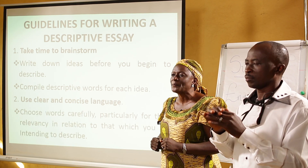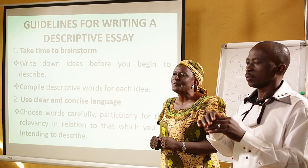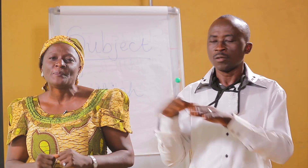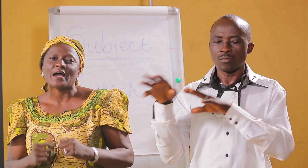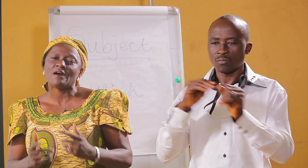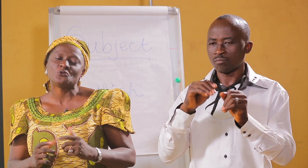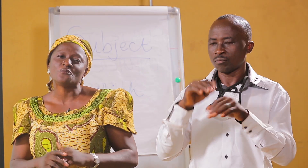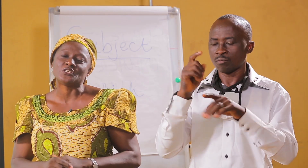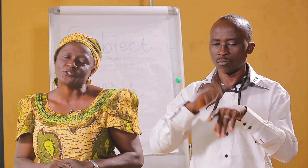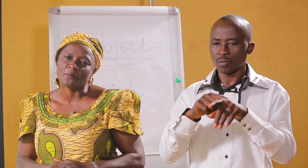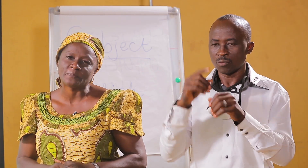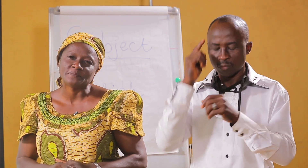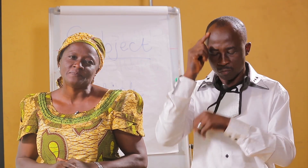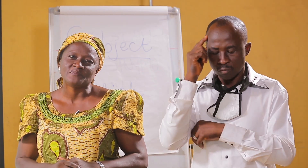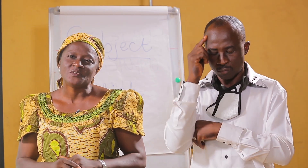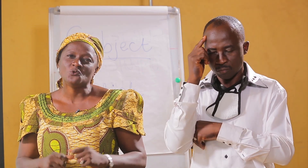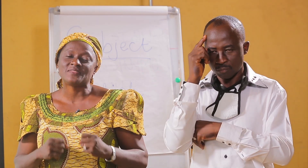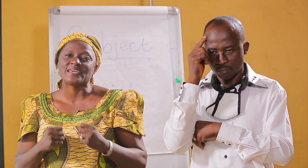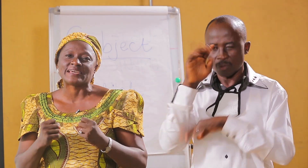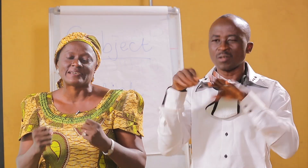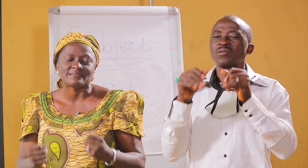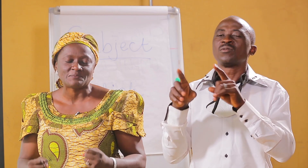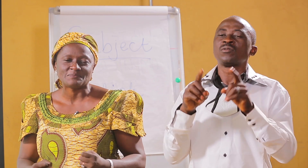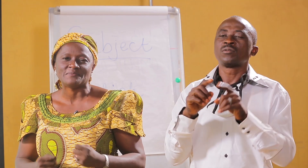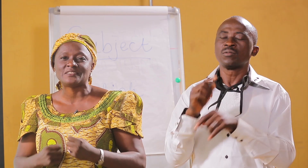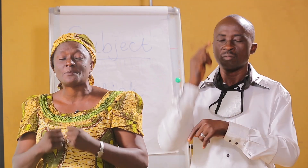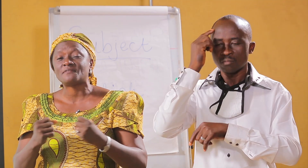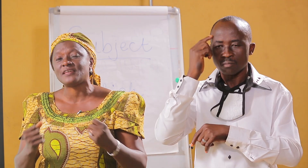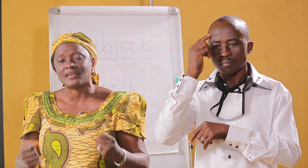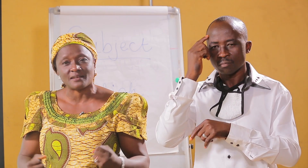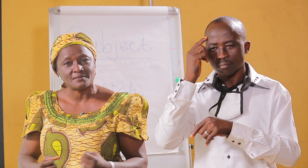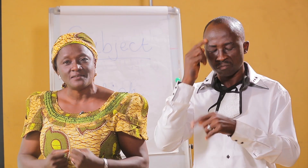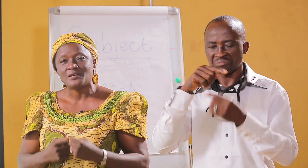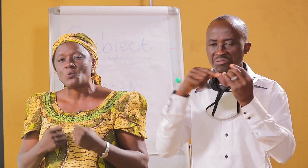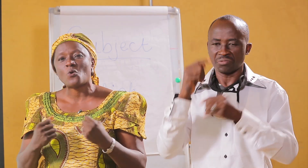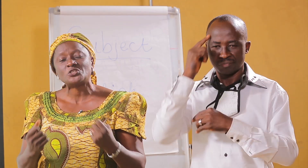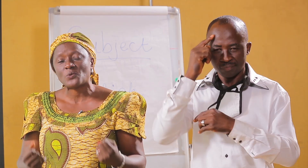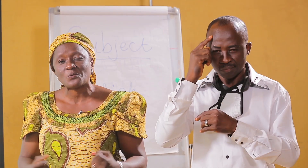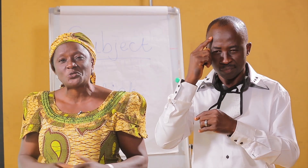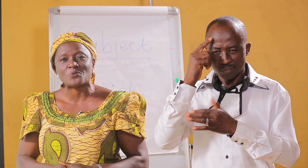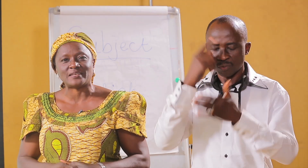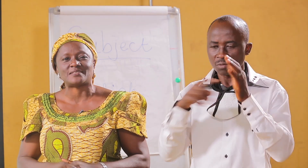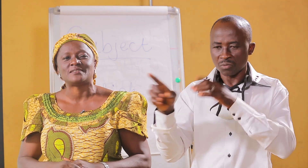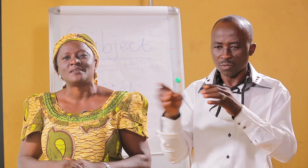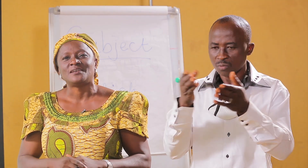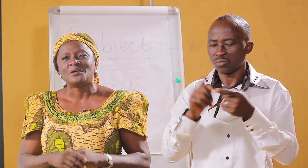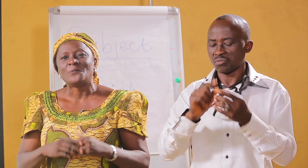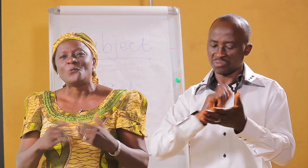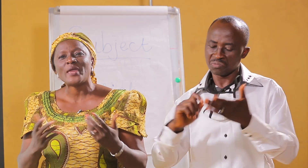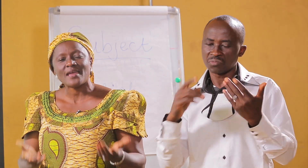brainstorm. How do you brainstorm? You think. It's about thinking. What do I want to